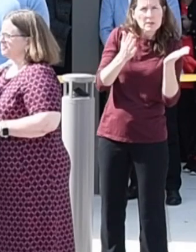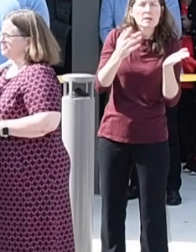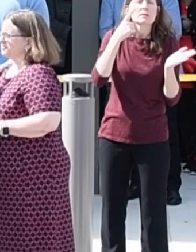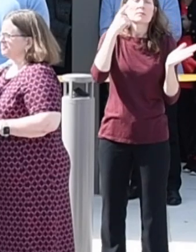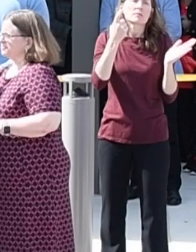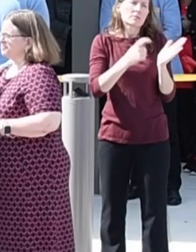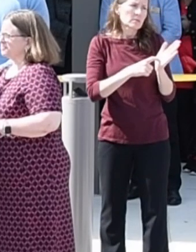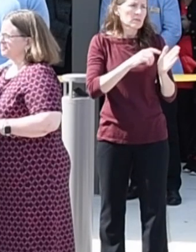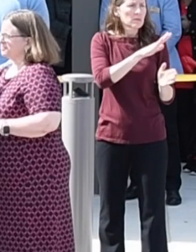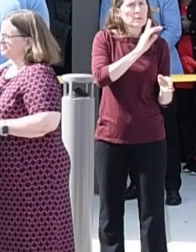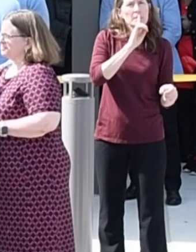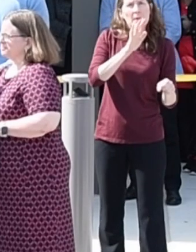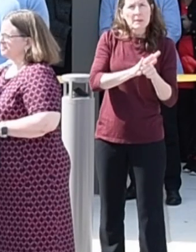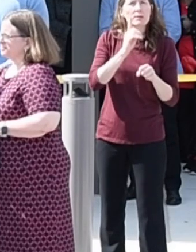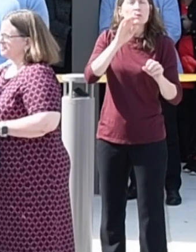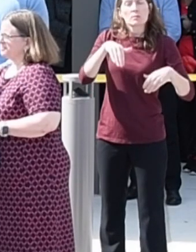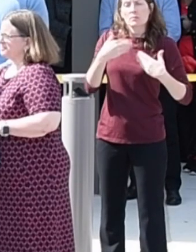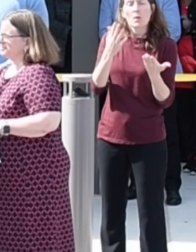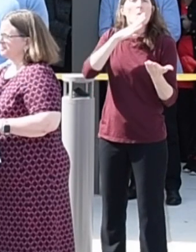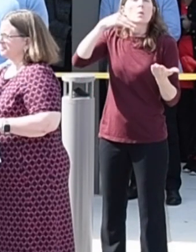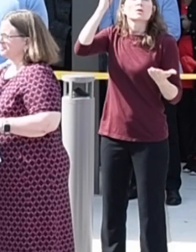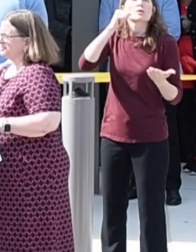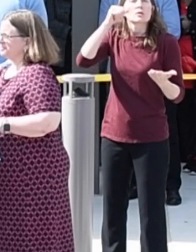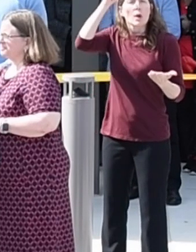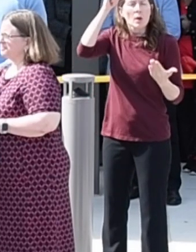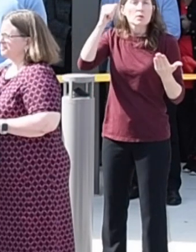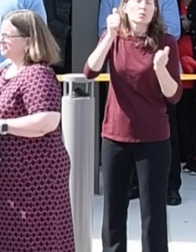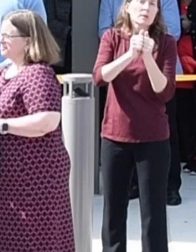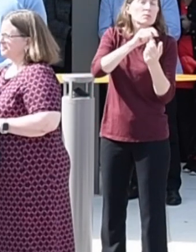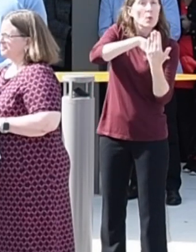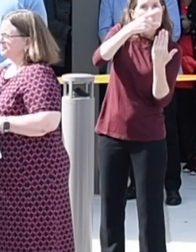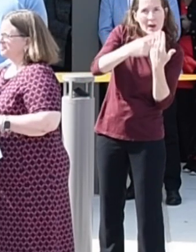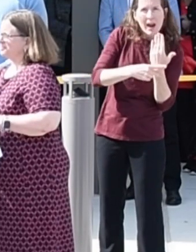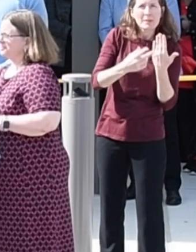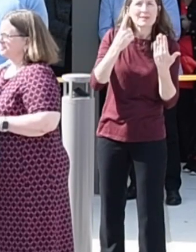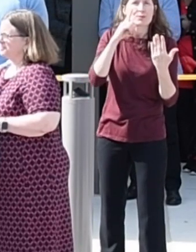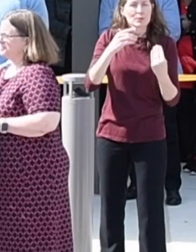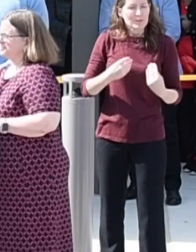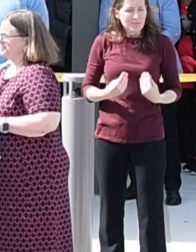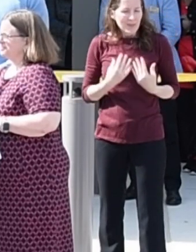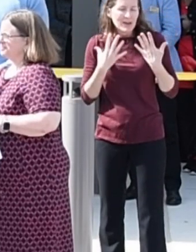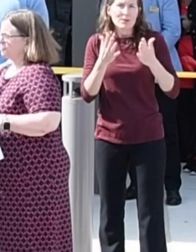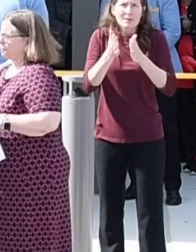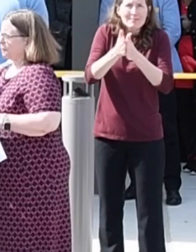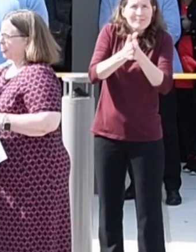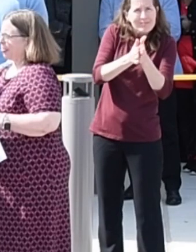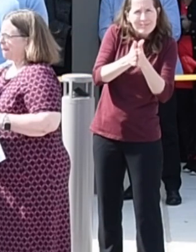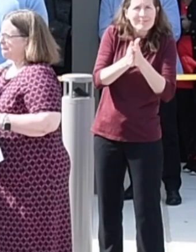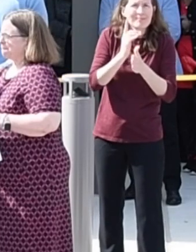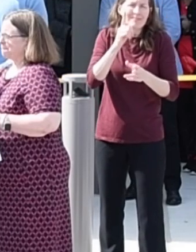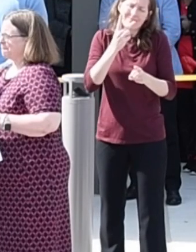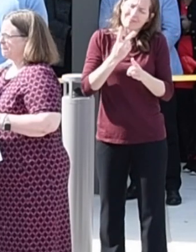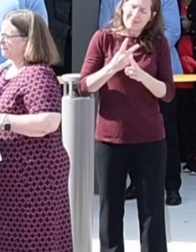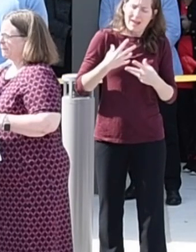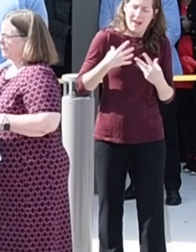provide older adults with programs and services that inspire and motivate to maintain a healthy and active lifestyle,